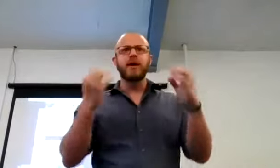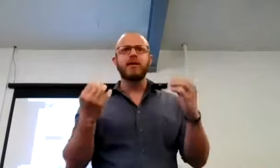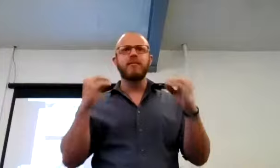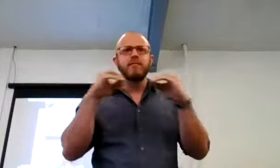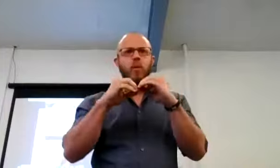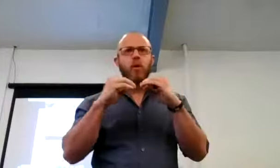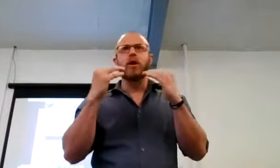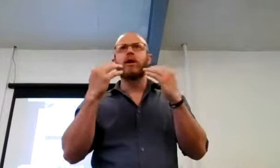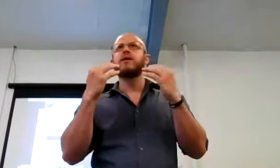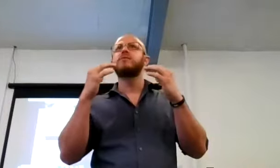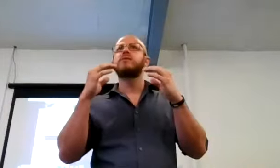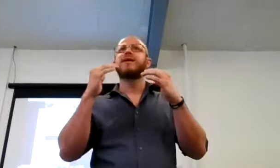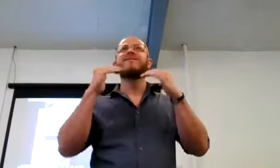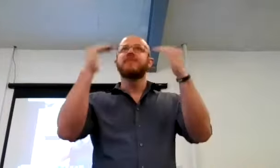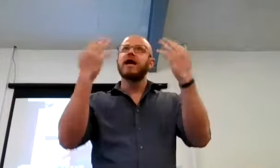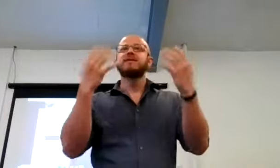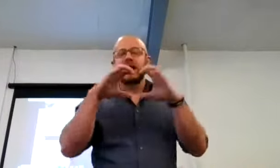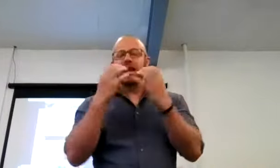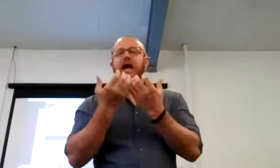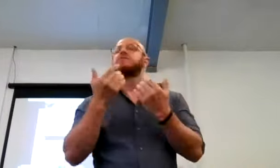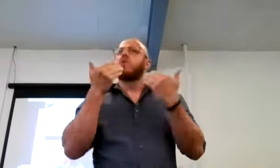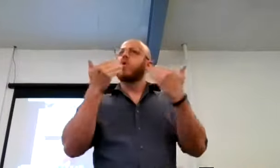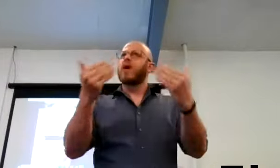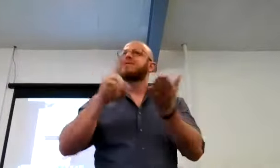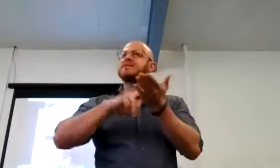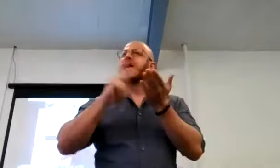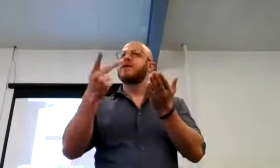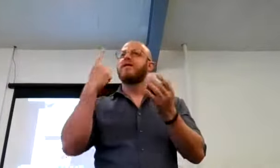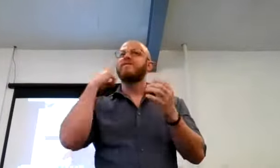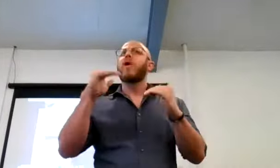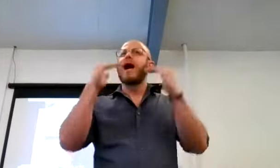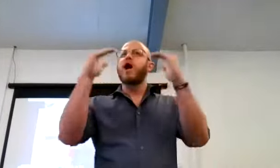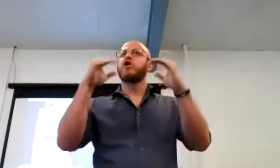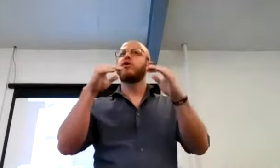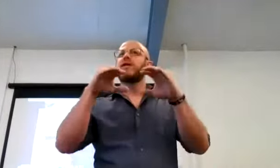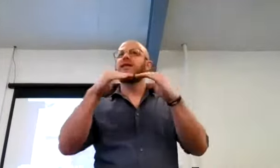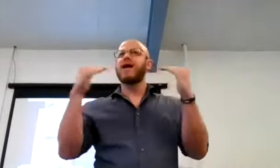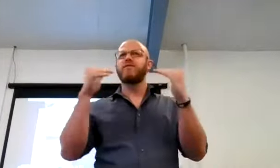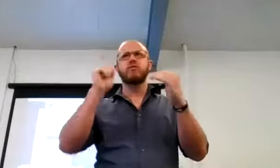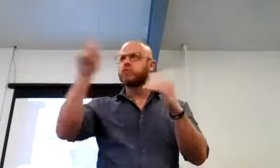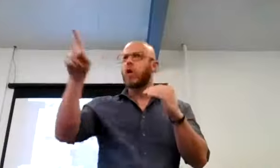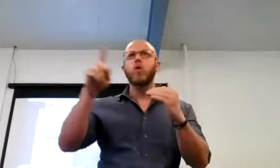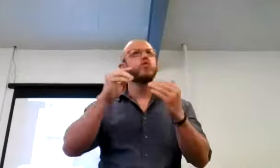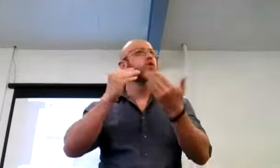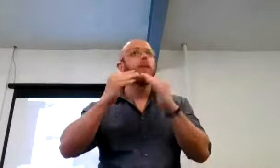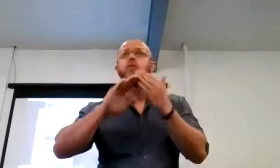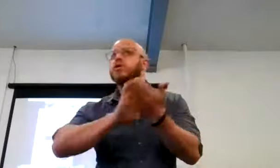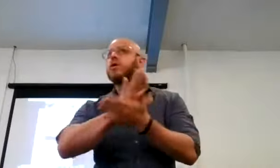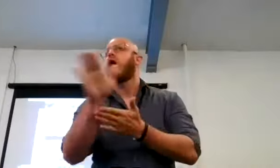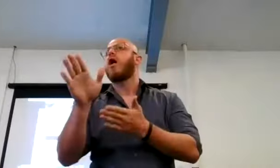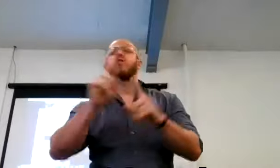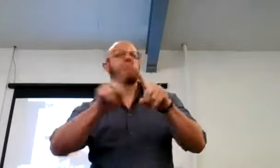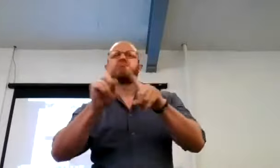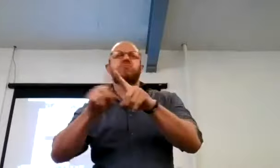interested as far as learning more, elevating your skills, going to the next class, you can definitely sign up for that. You can go to a community